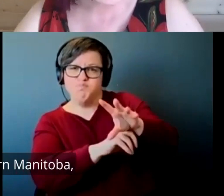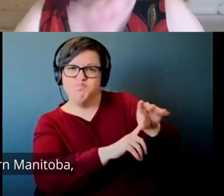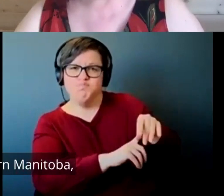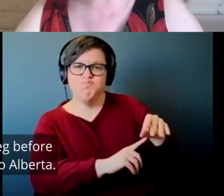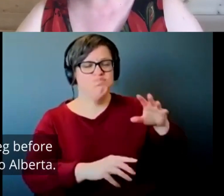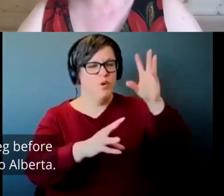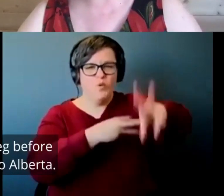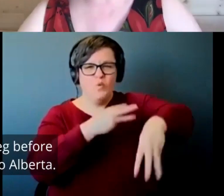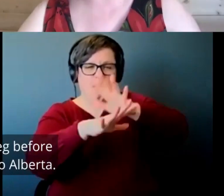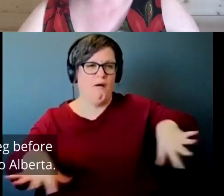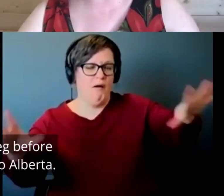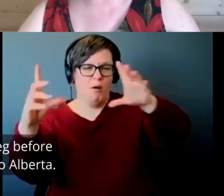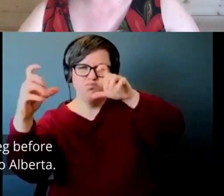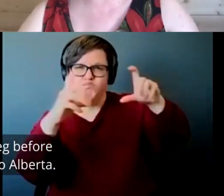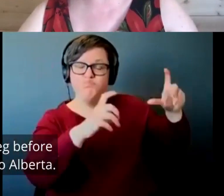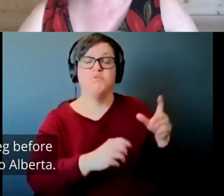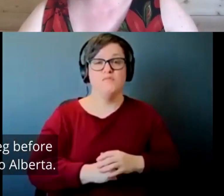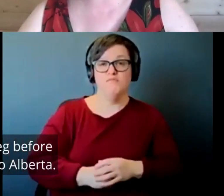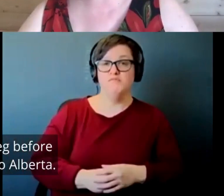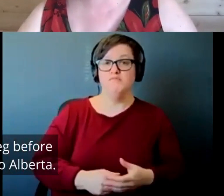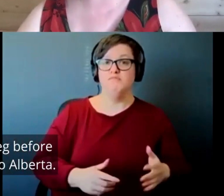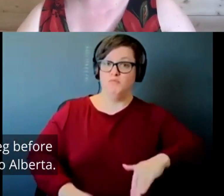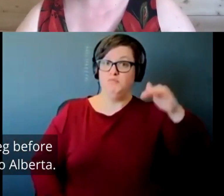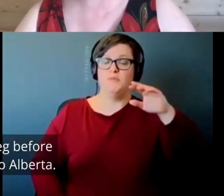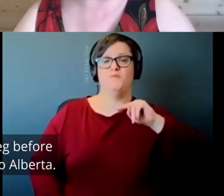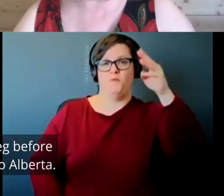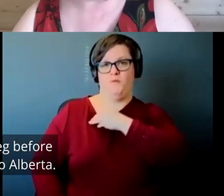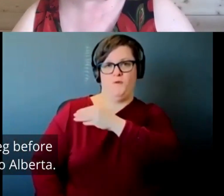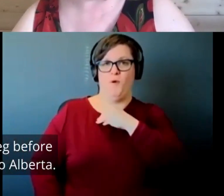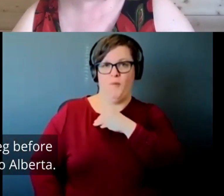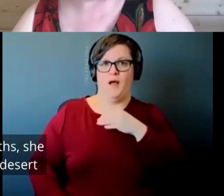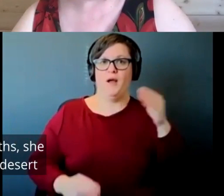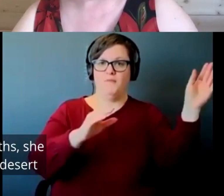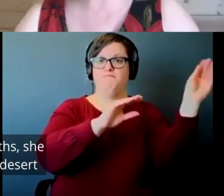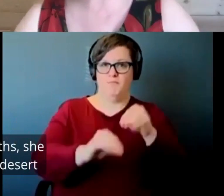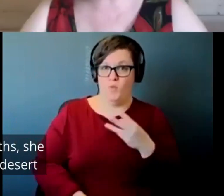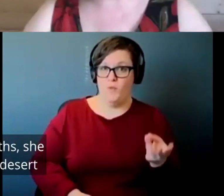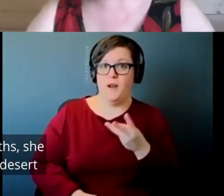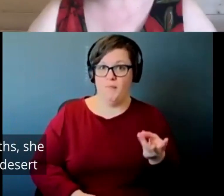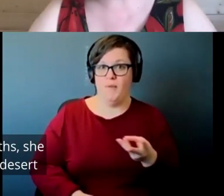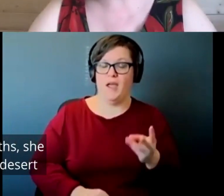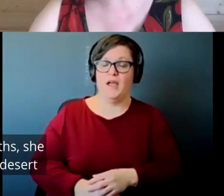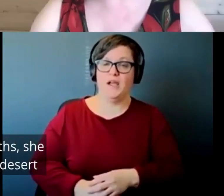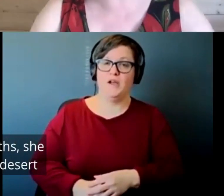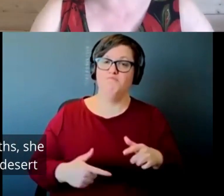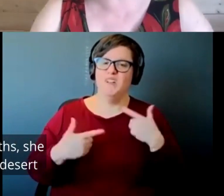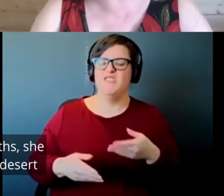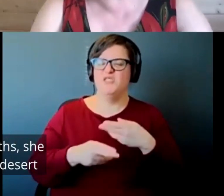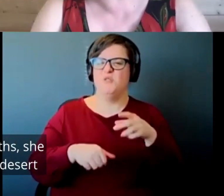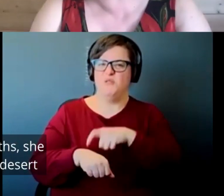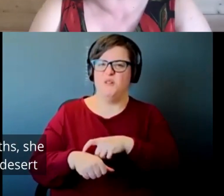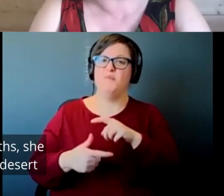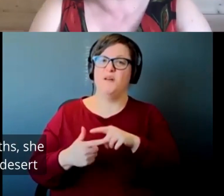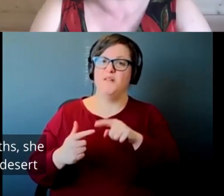Manitoba, she lived in Winnipeg before recently relocating to Alberta. In the winter months, she travels to